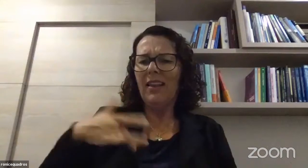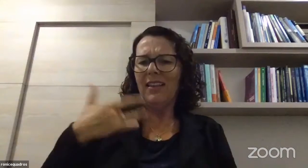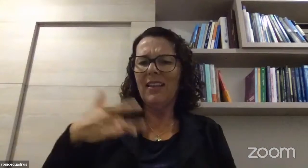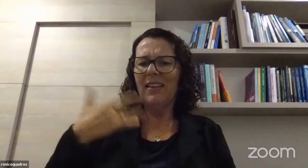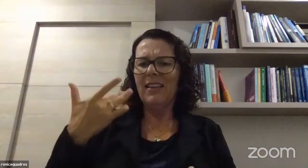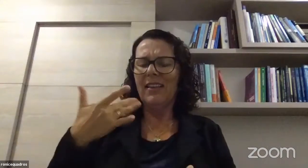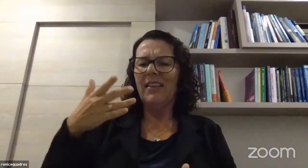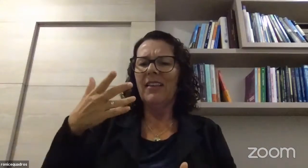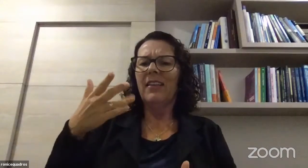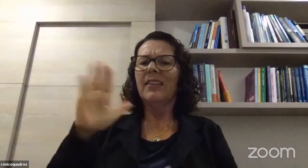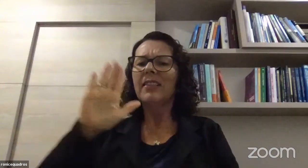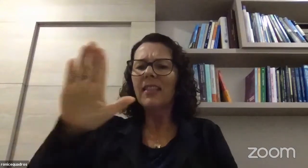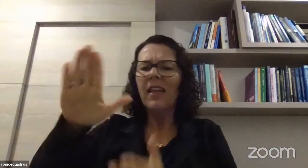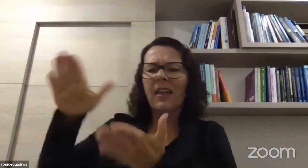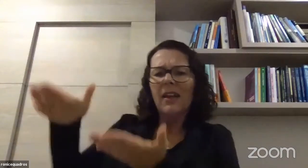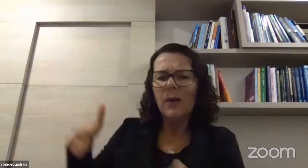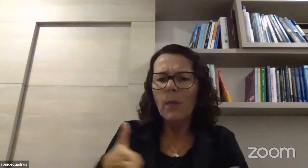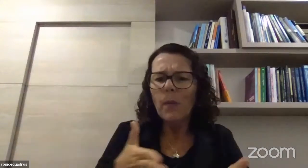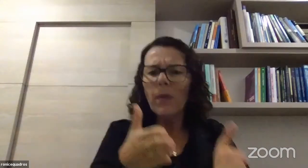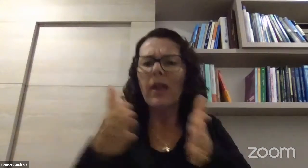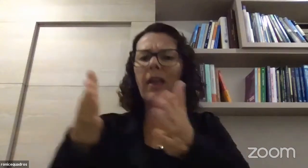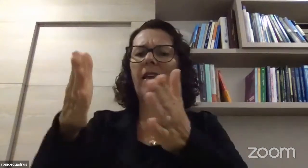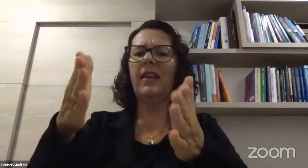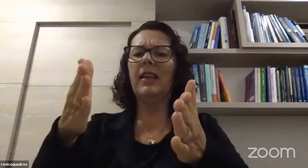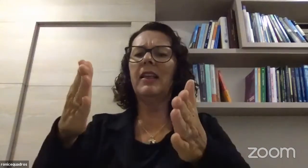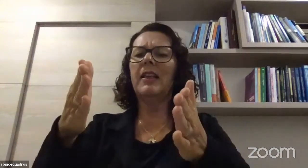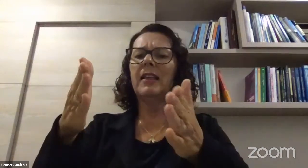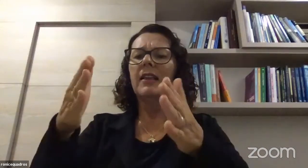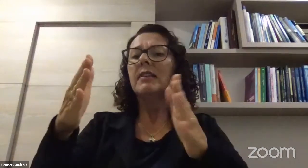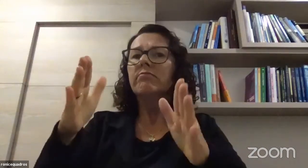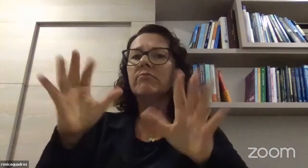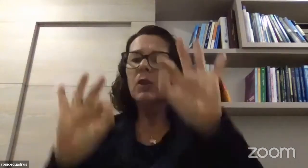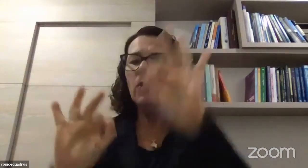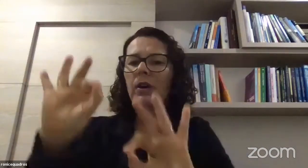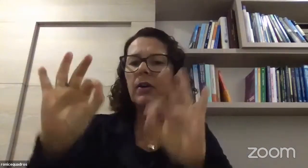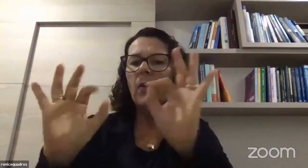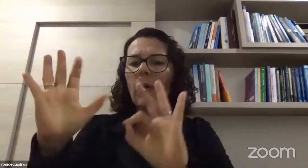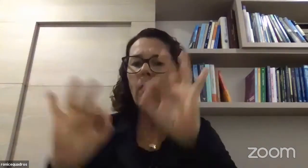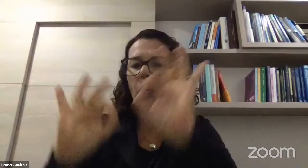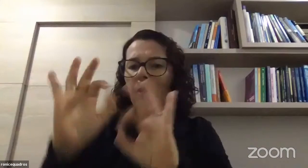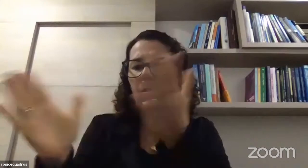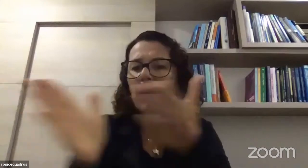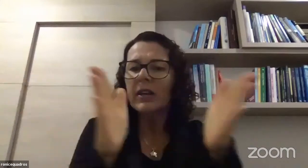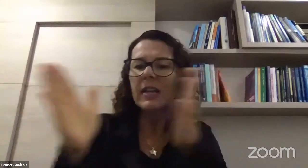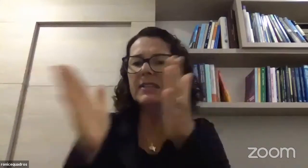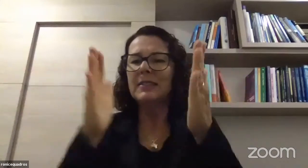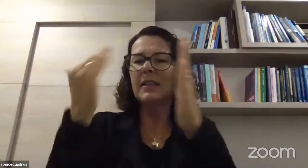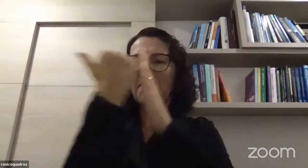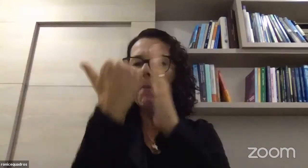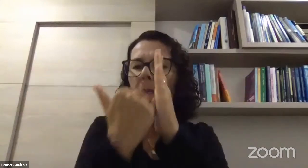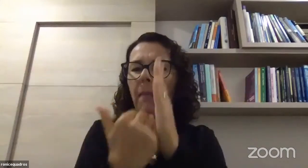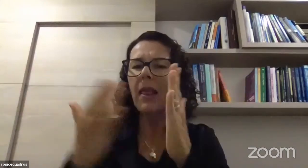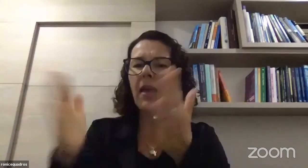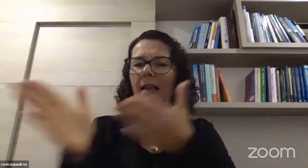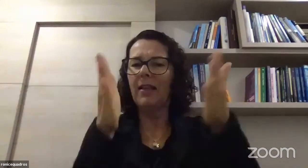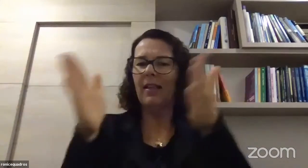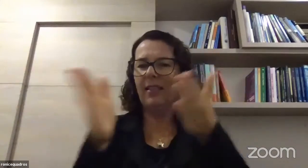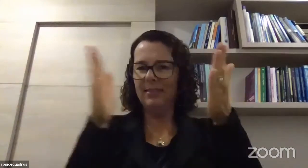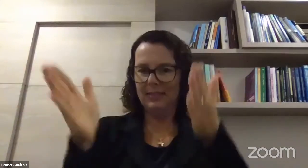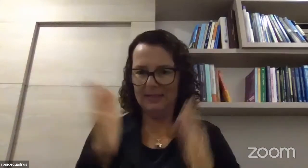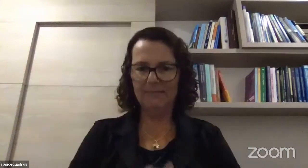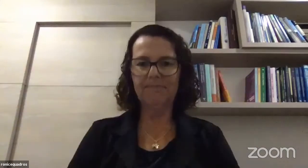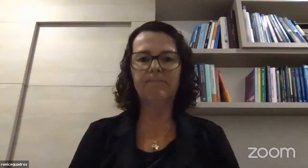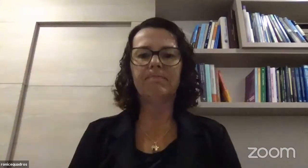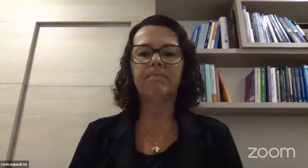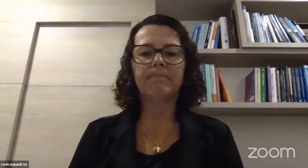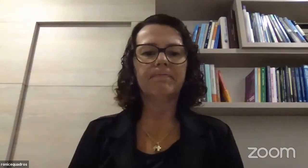have to think about how they're feeling. And when we are making